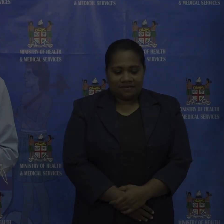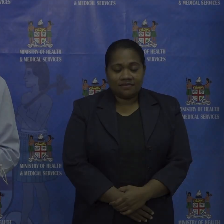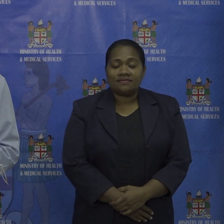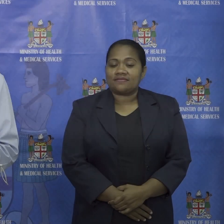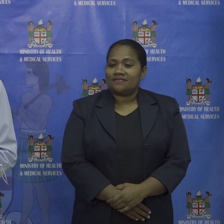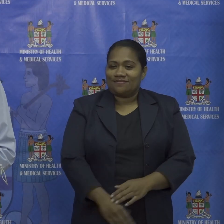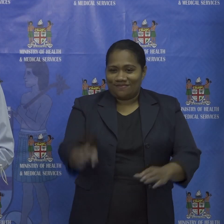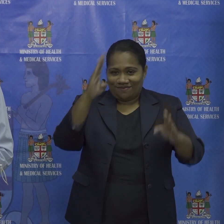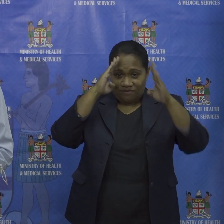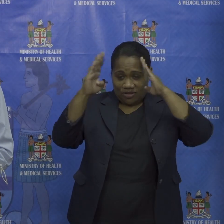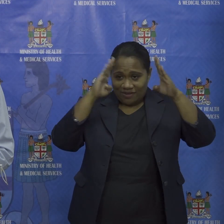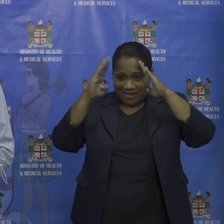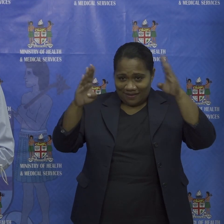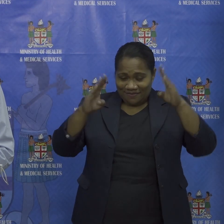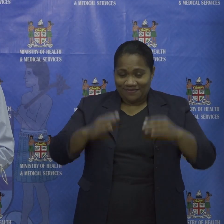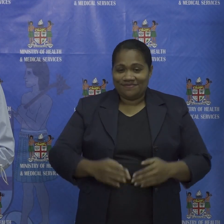Buluminaka.